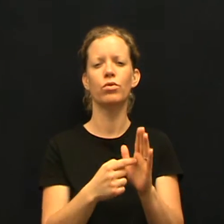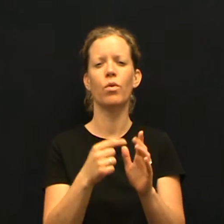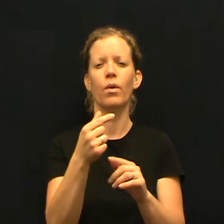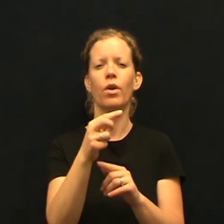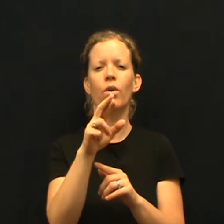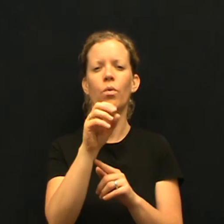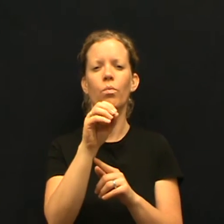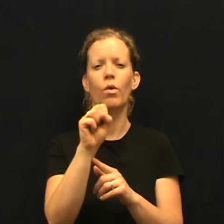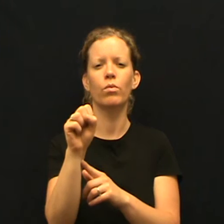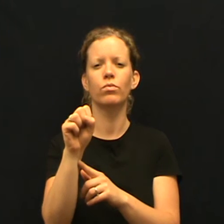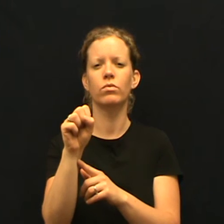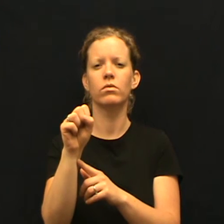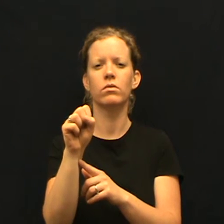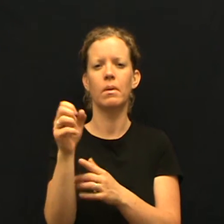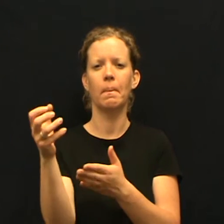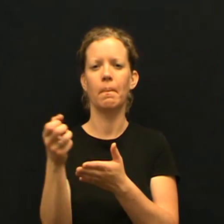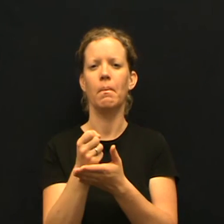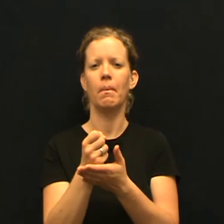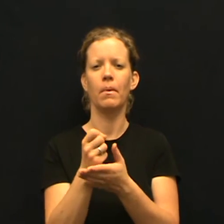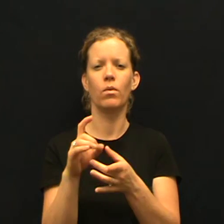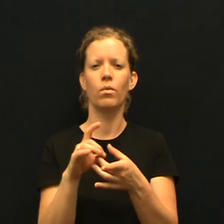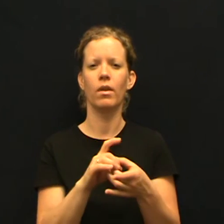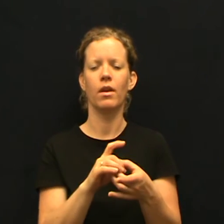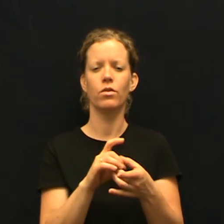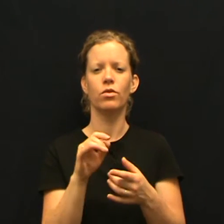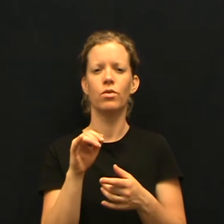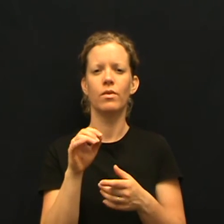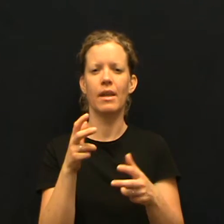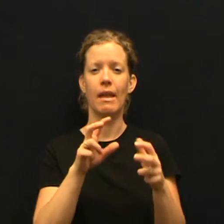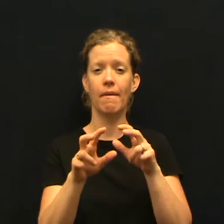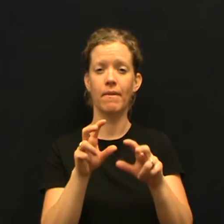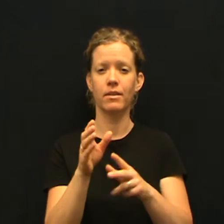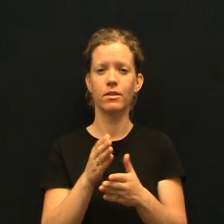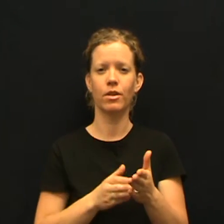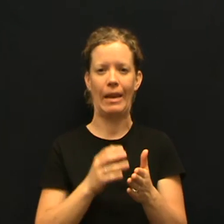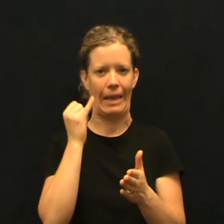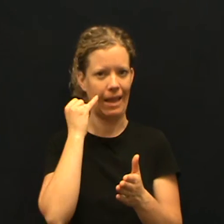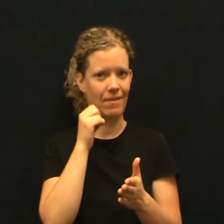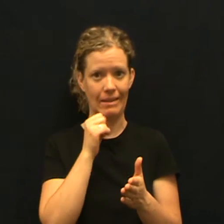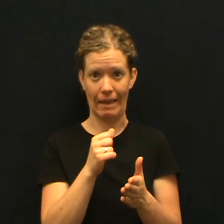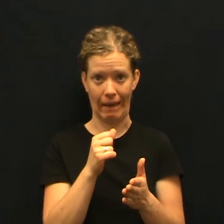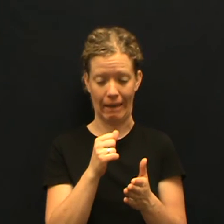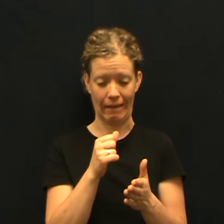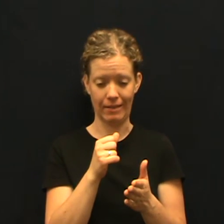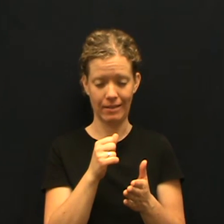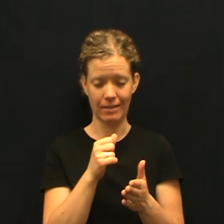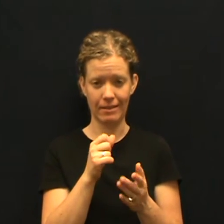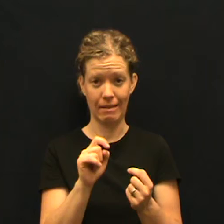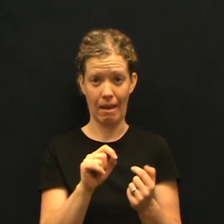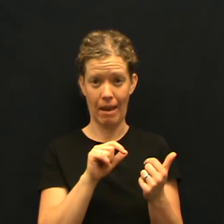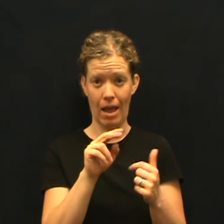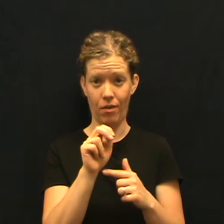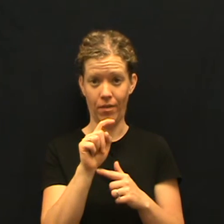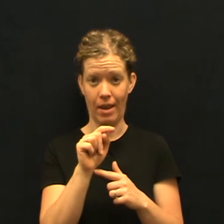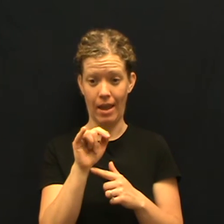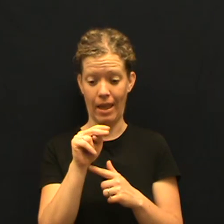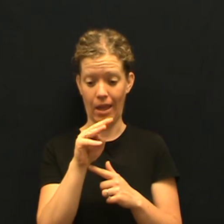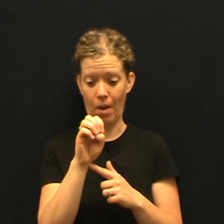the investing section, and if we didn't back that gain out of net income, we would be double counting it or reporting